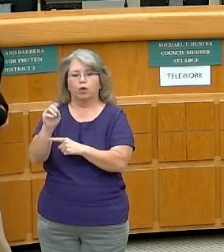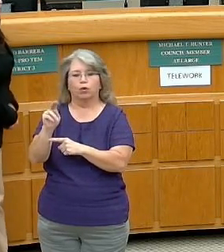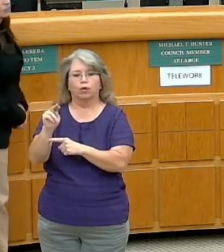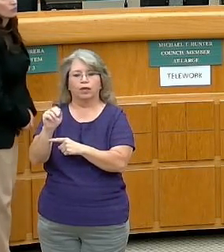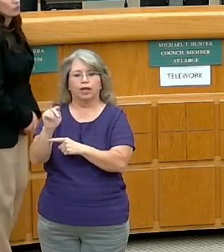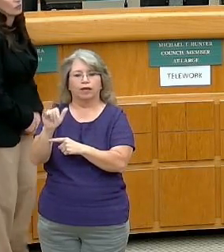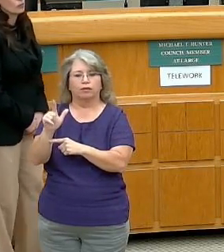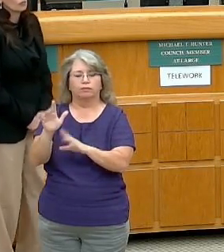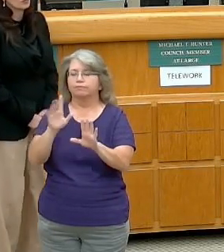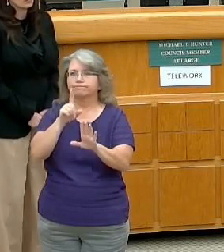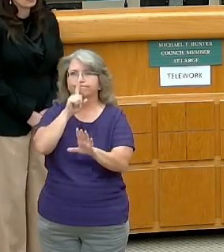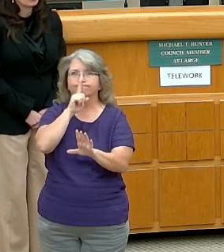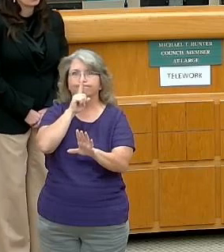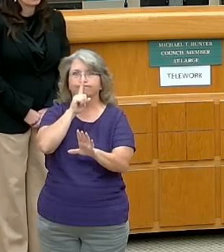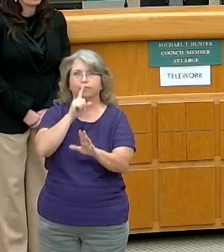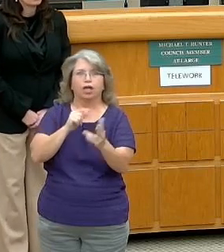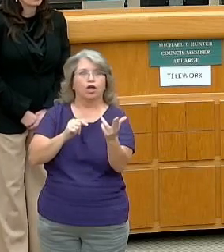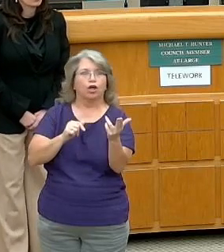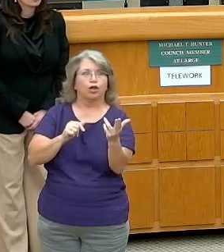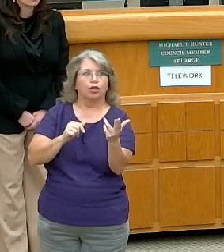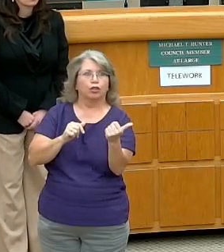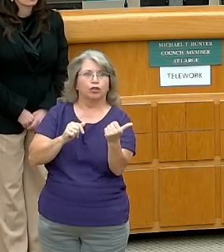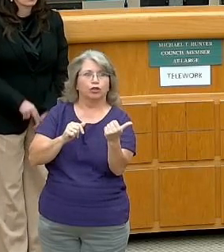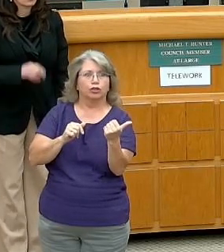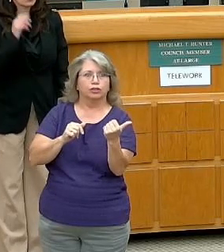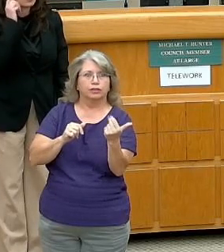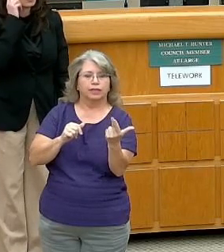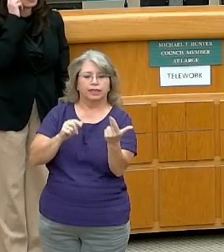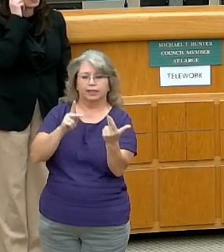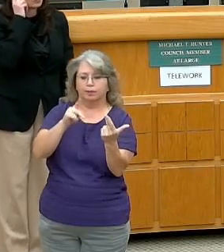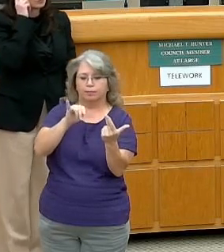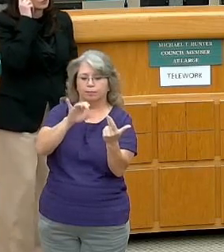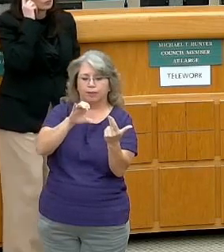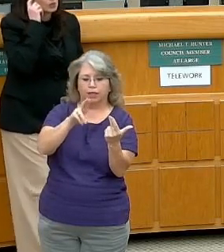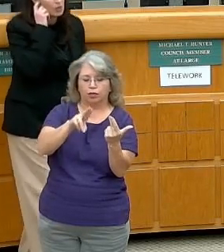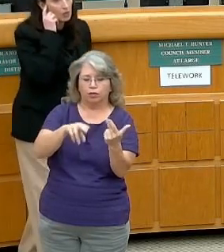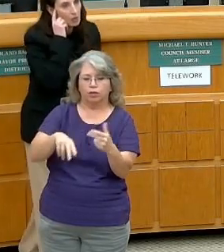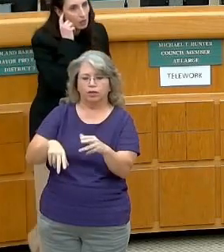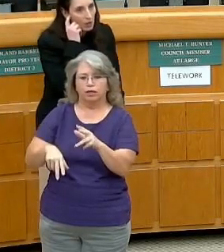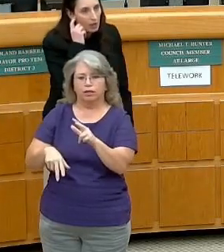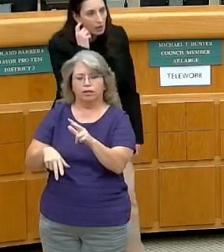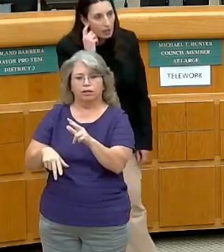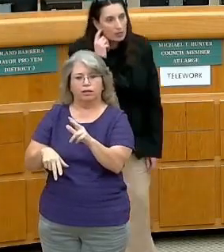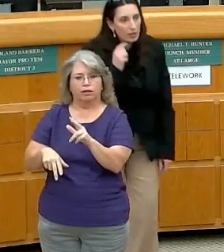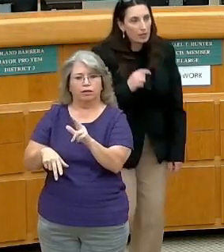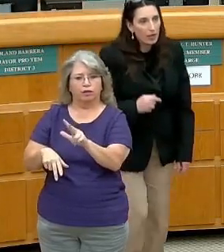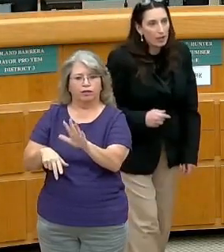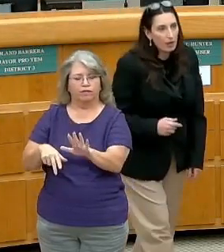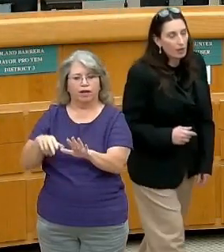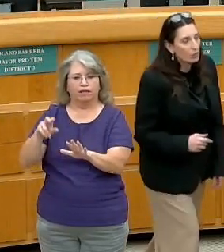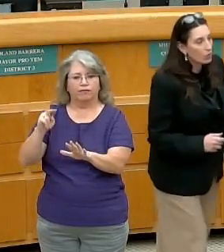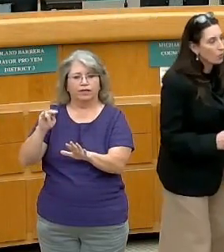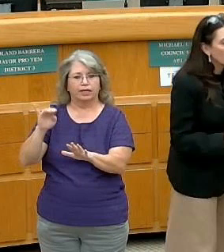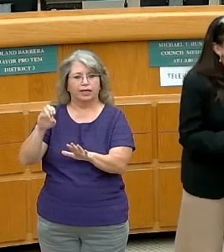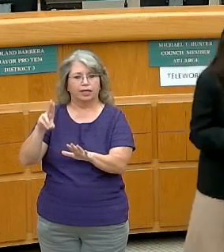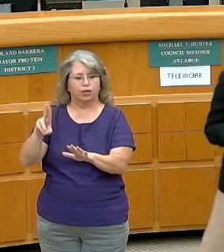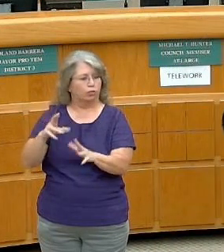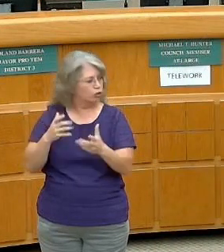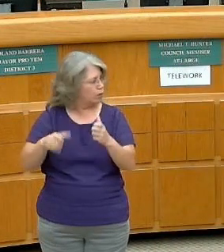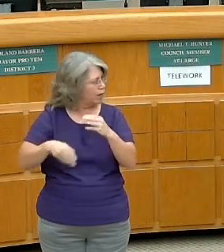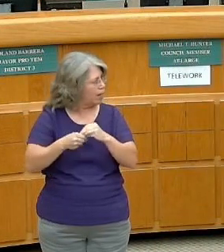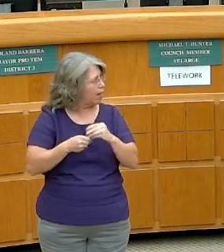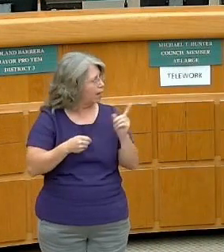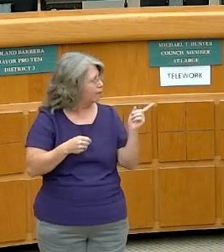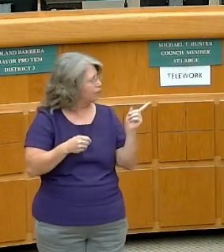Well, actually, it's 13 PICU and 35 NICU rooms. Judge, did you want to add to that? I did. I just wanted to